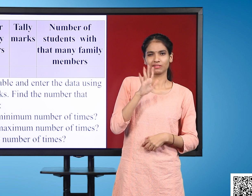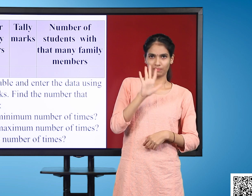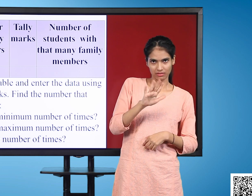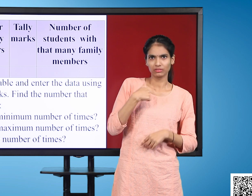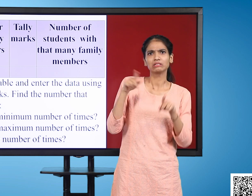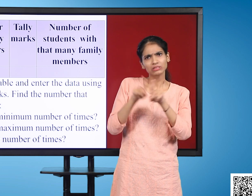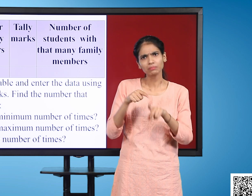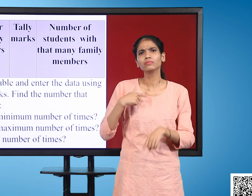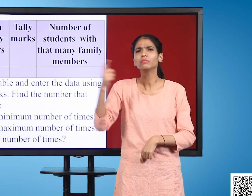times,